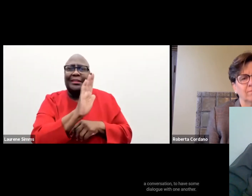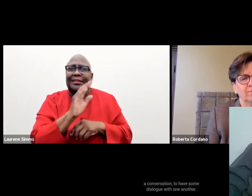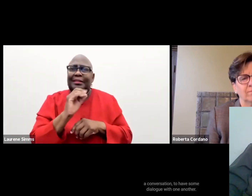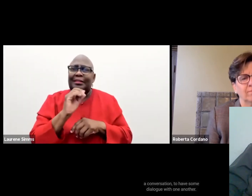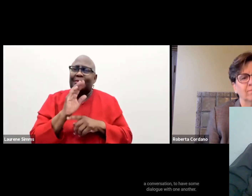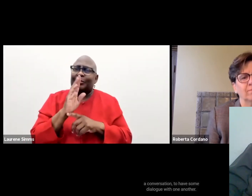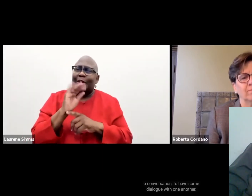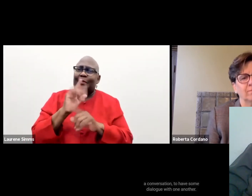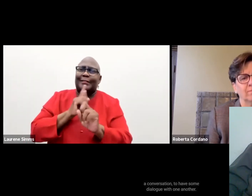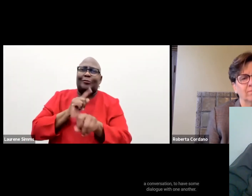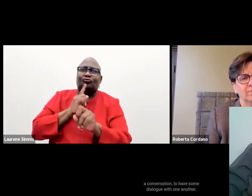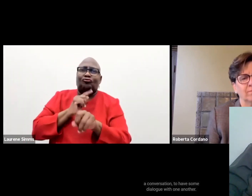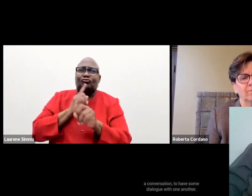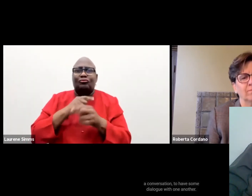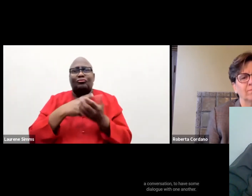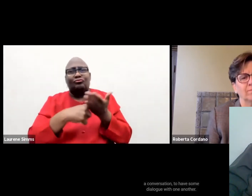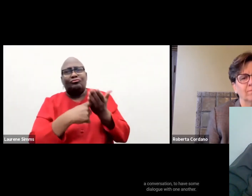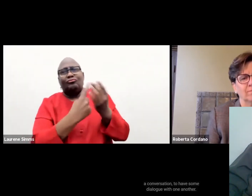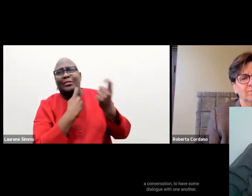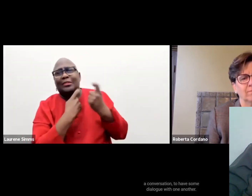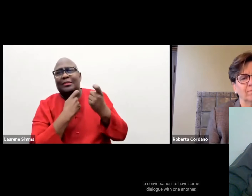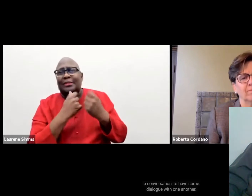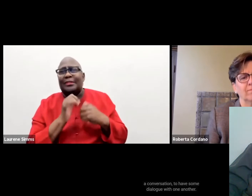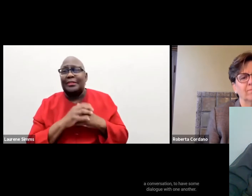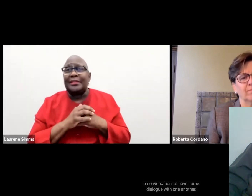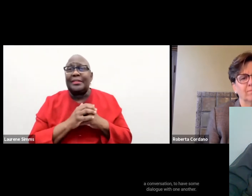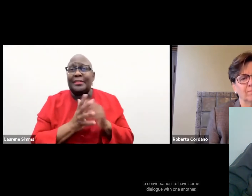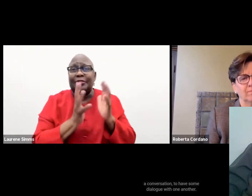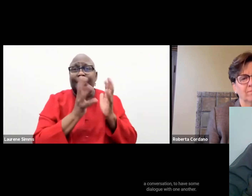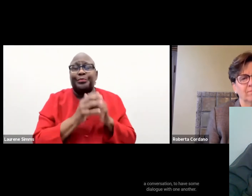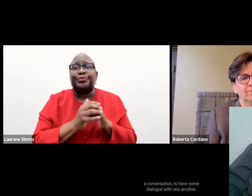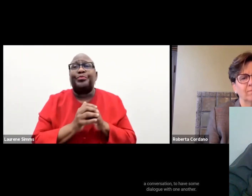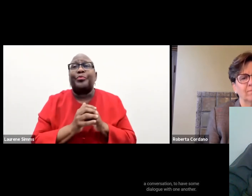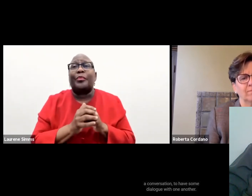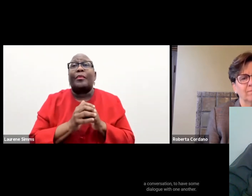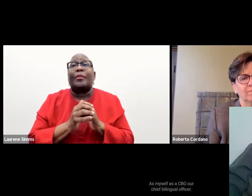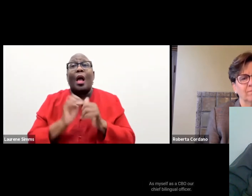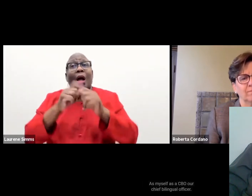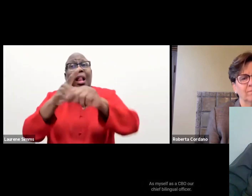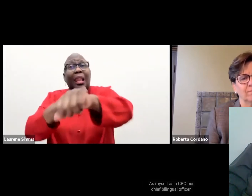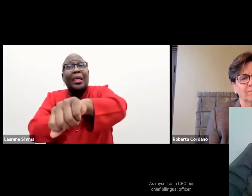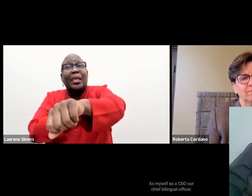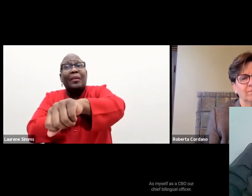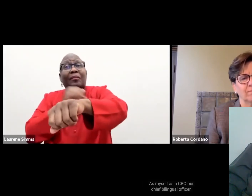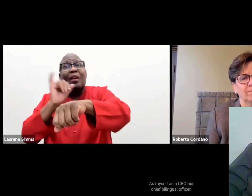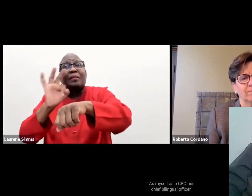And we'll be able to engage in a conversation and have some dialogue with one another.